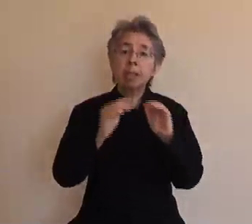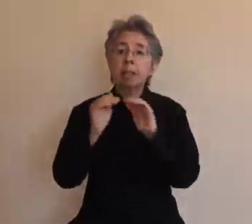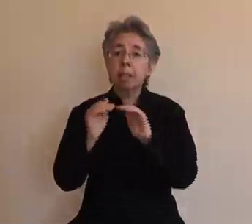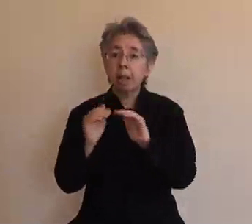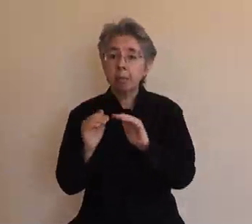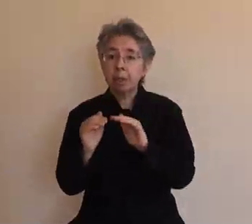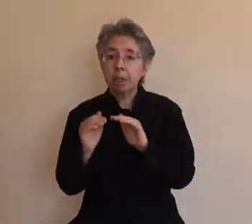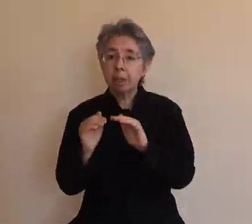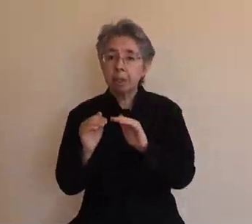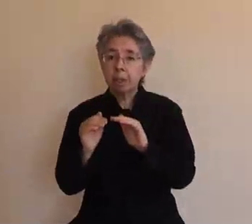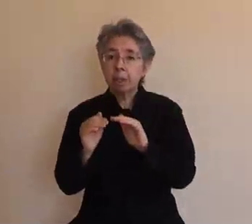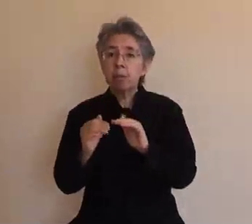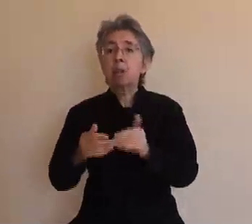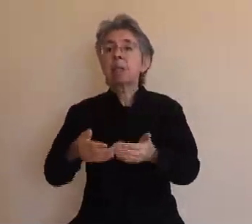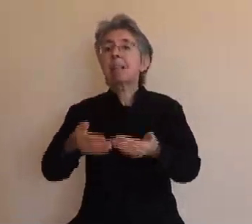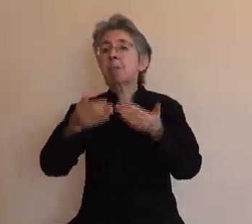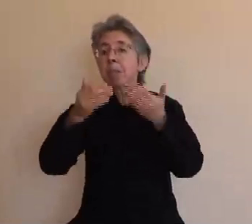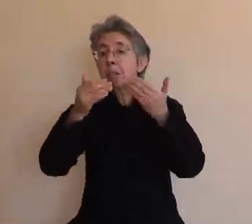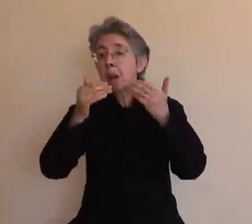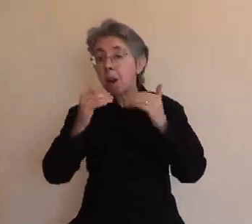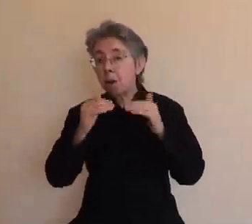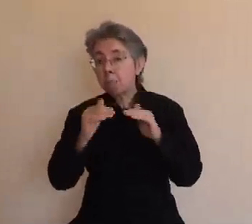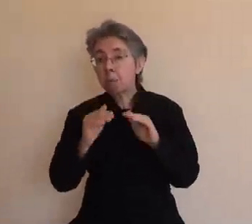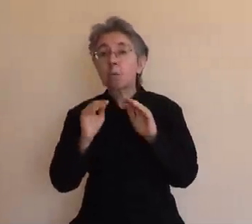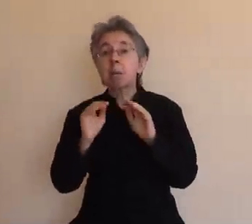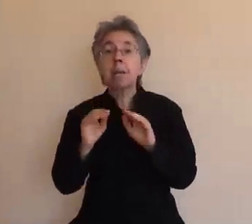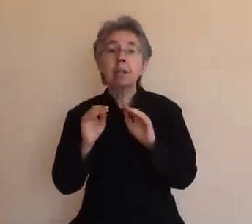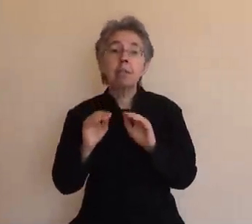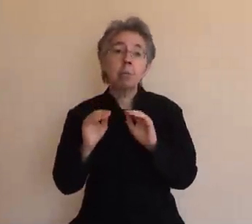and clarity, which then becomes